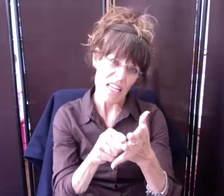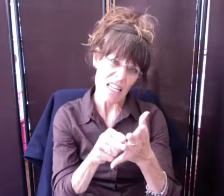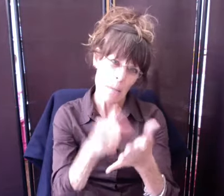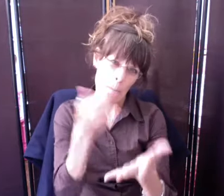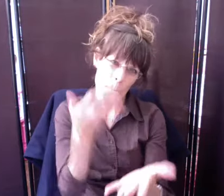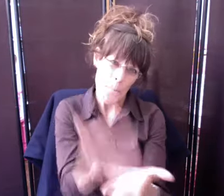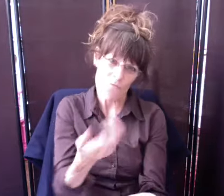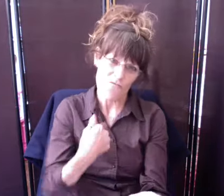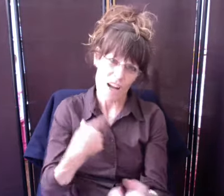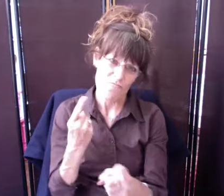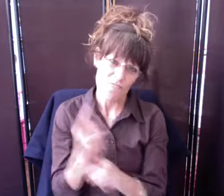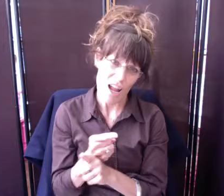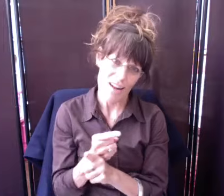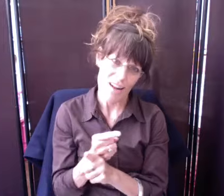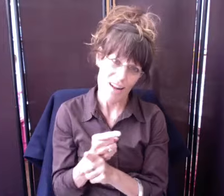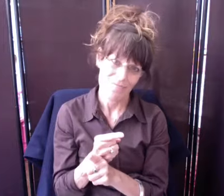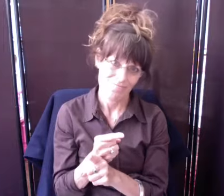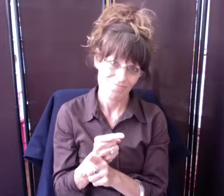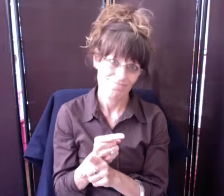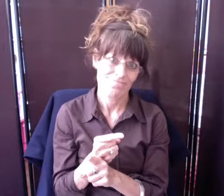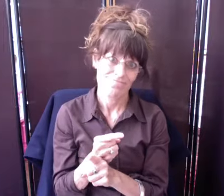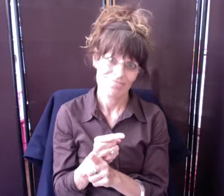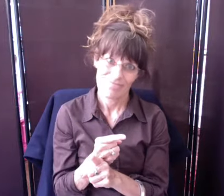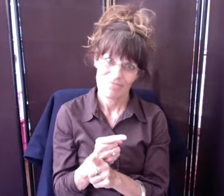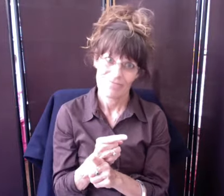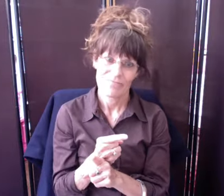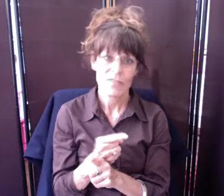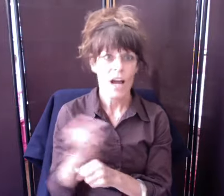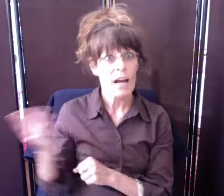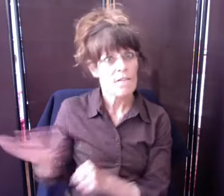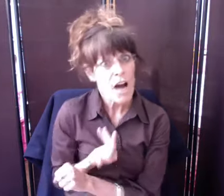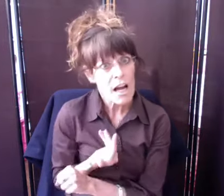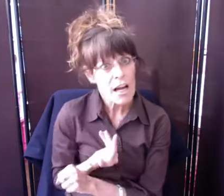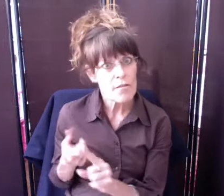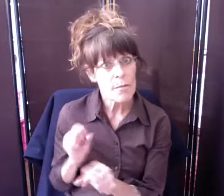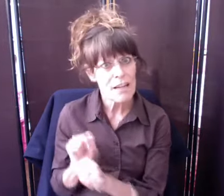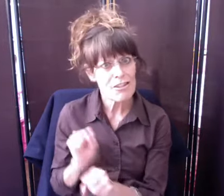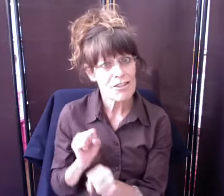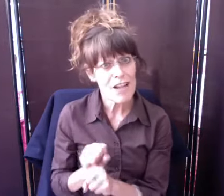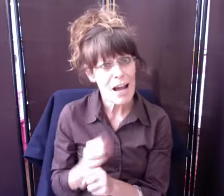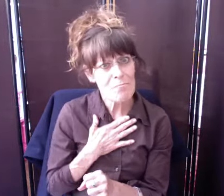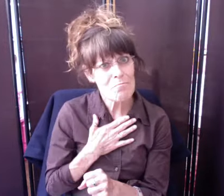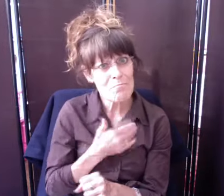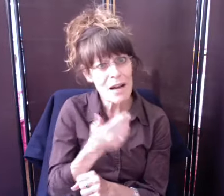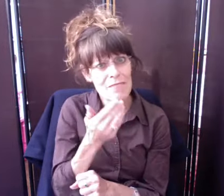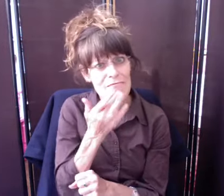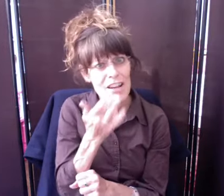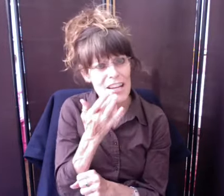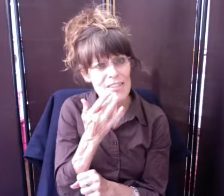And I get fired from my very most favorite job. because I'm an HR liability, which means I'm